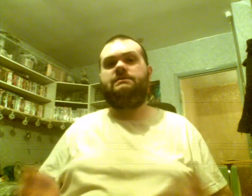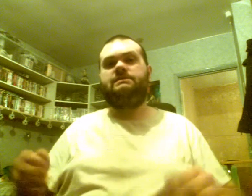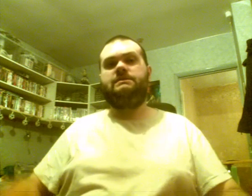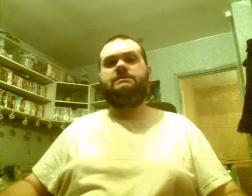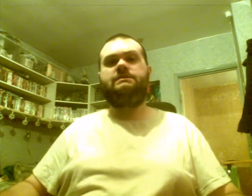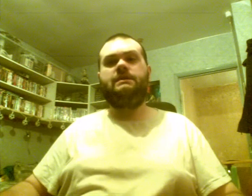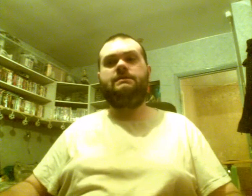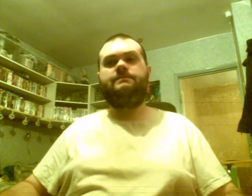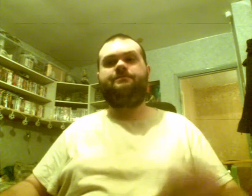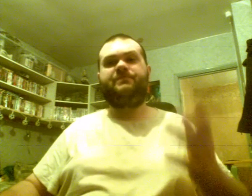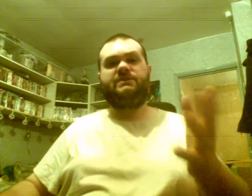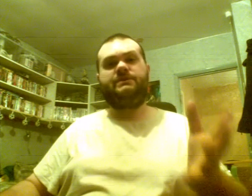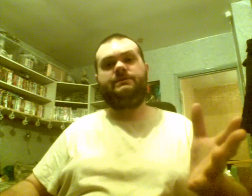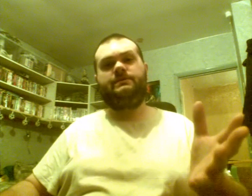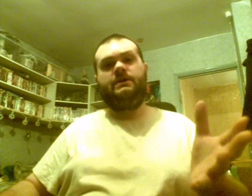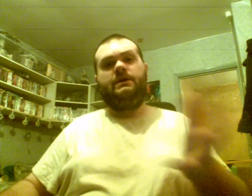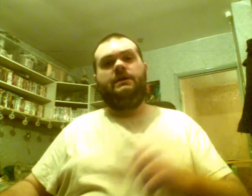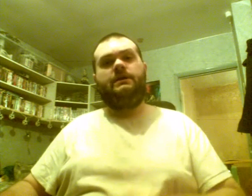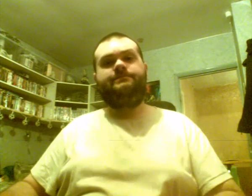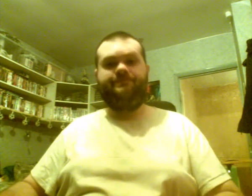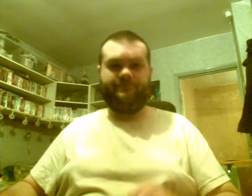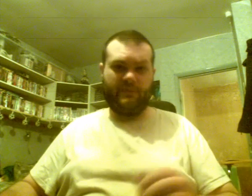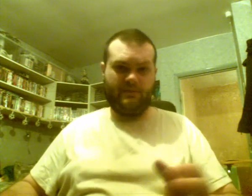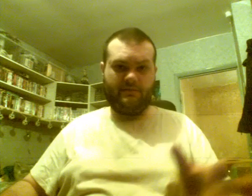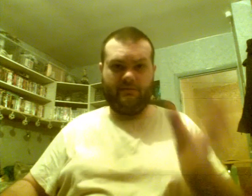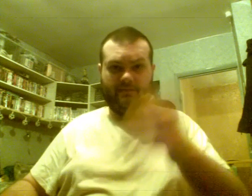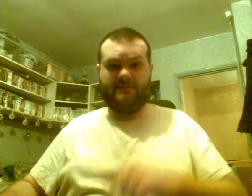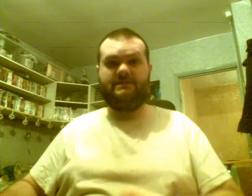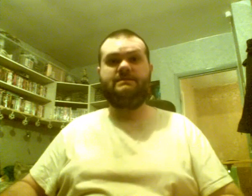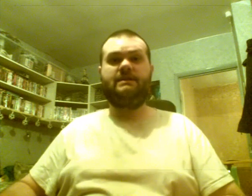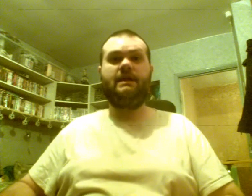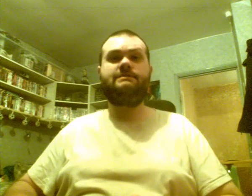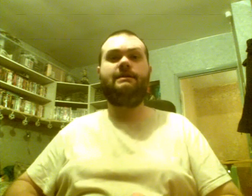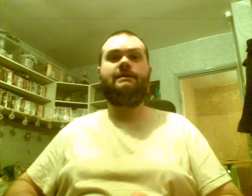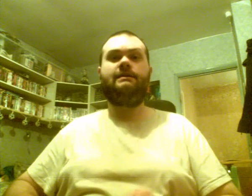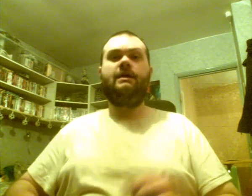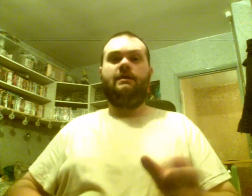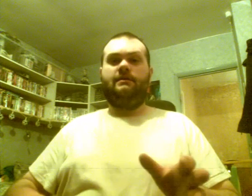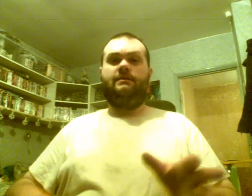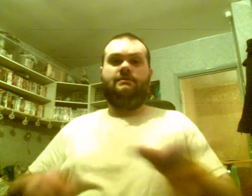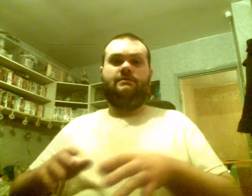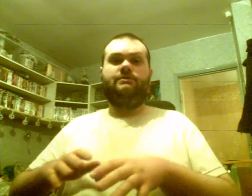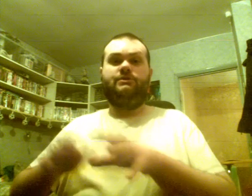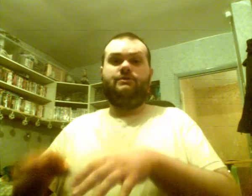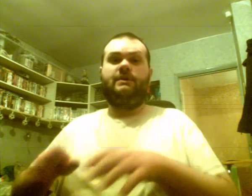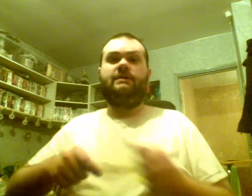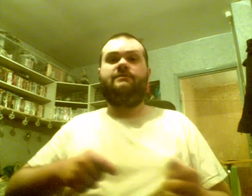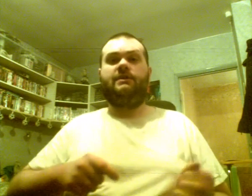it's easier to eat. So, yeah, makes sense, I guess. And to do that, you've got